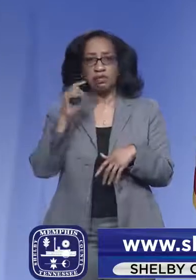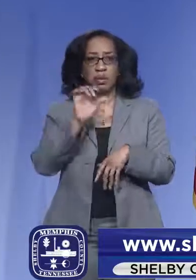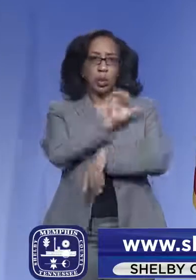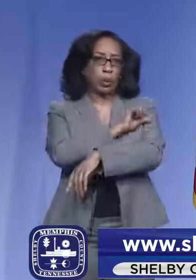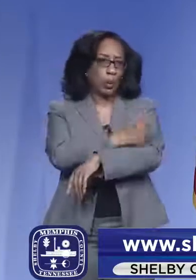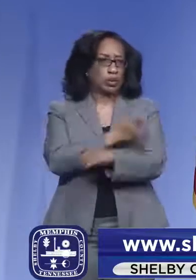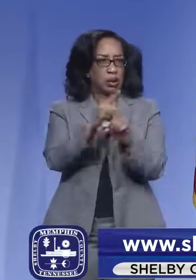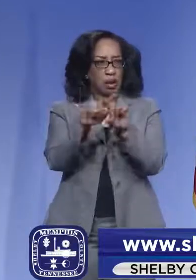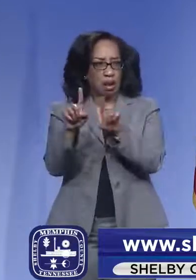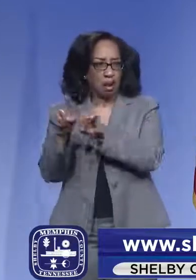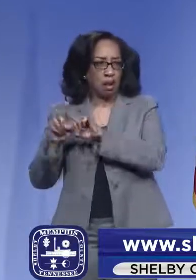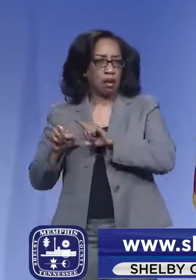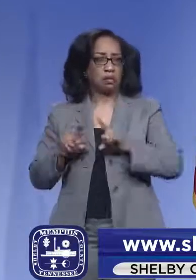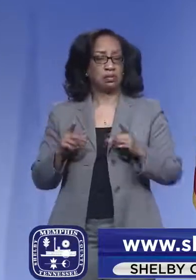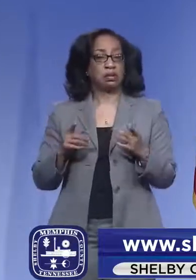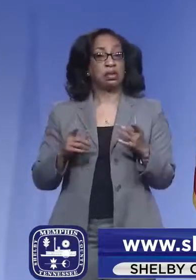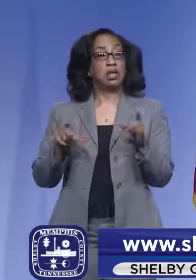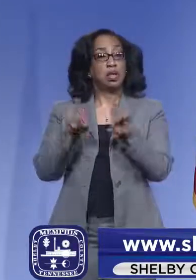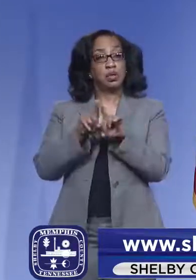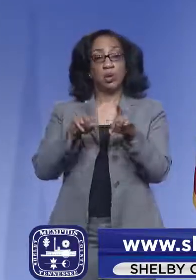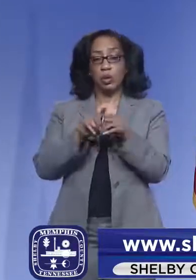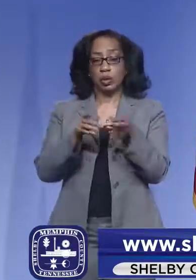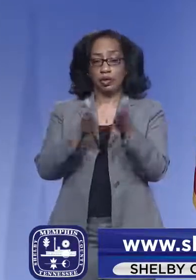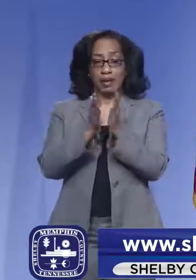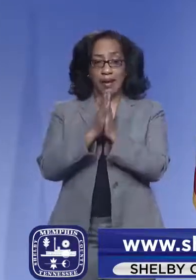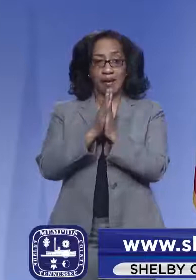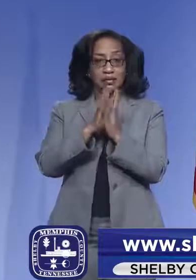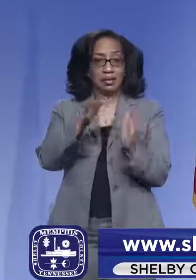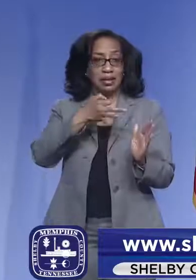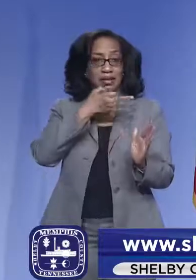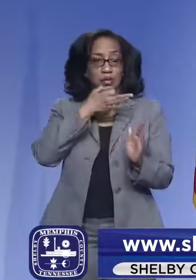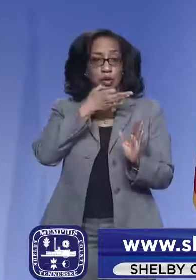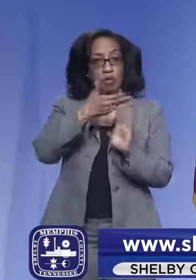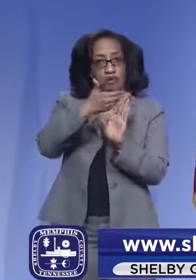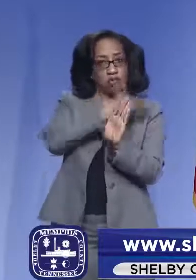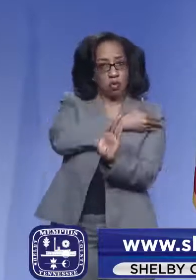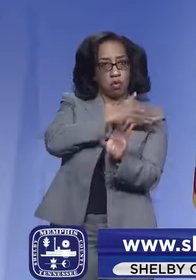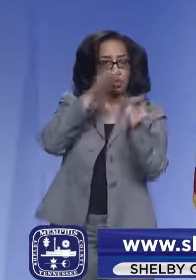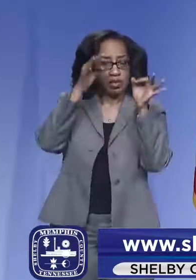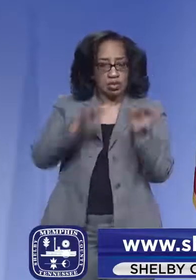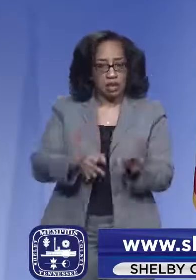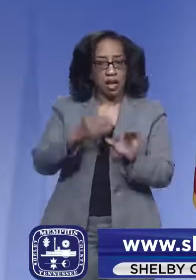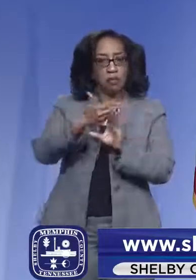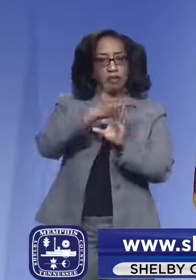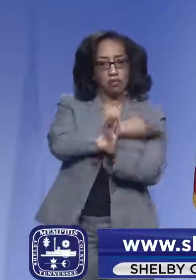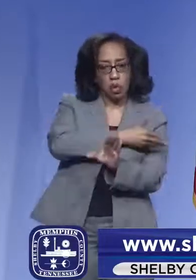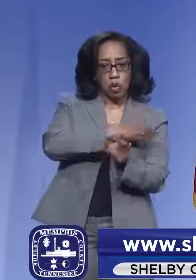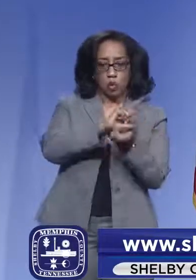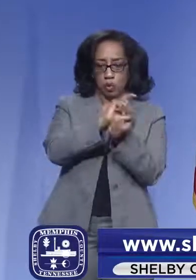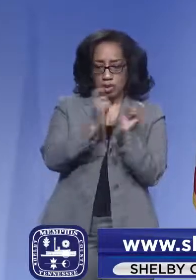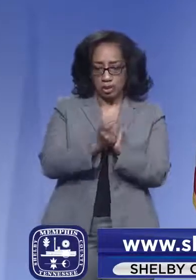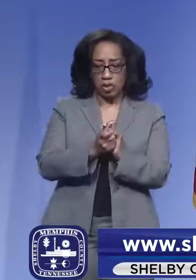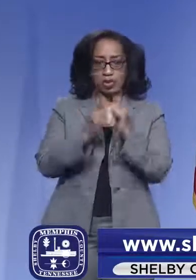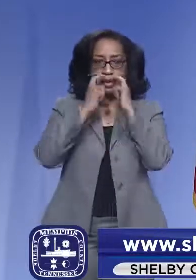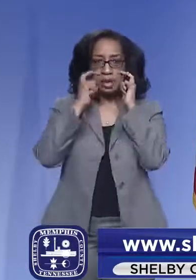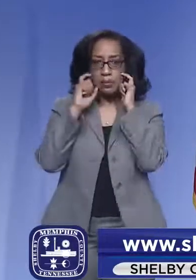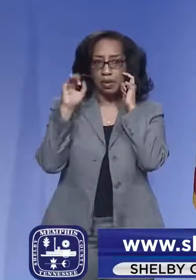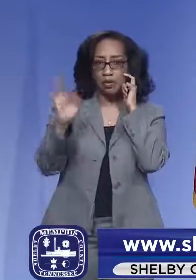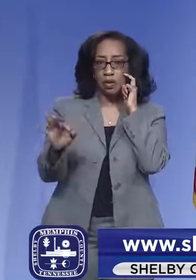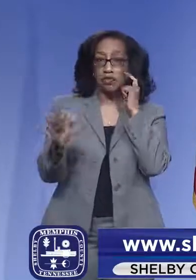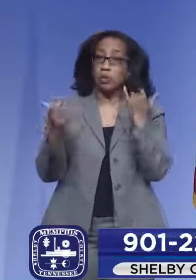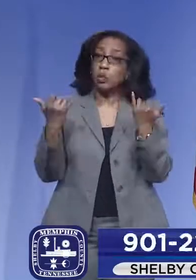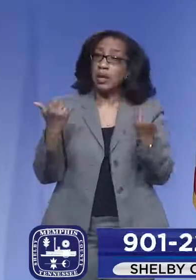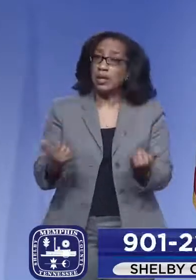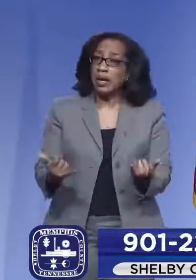going to ask for the informed opinion of experts before any changes are made. So at this point, I guess we're in